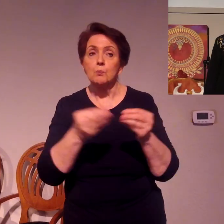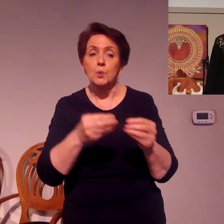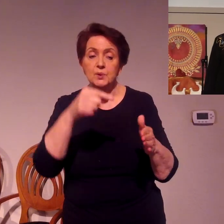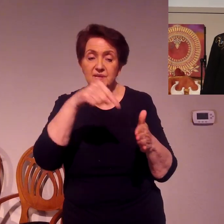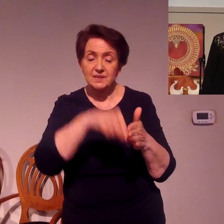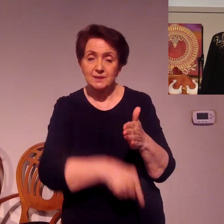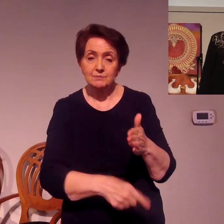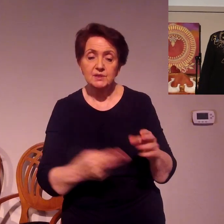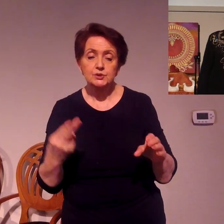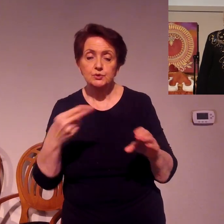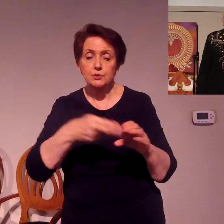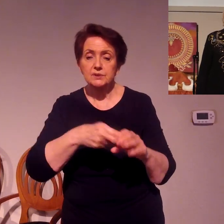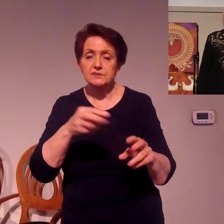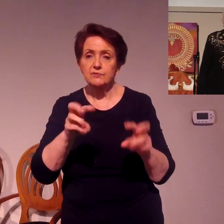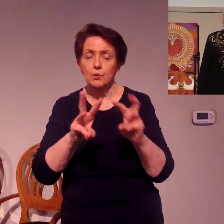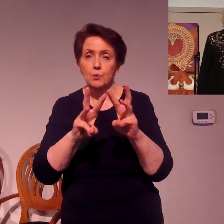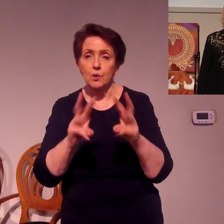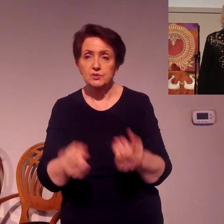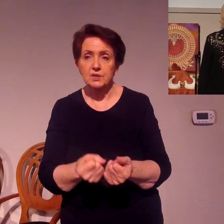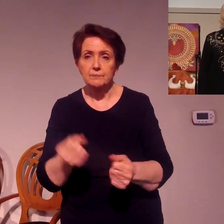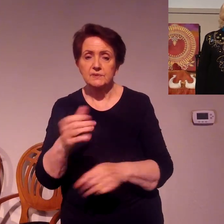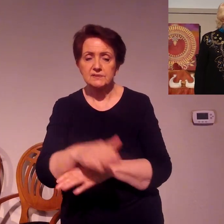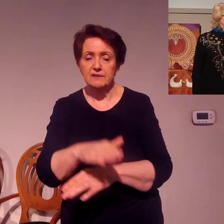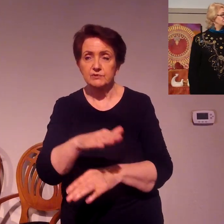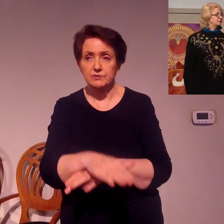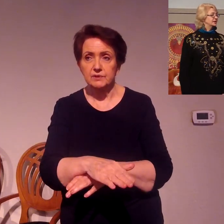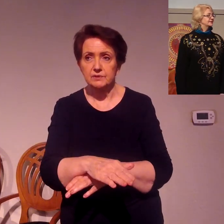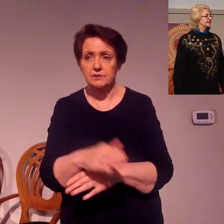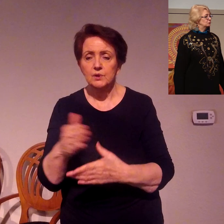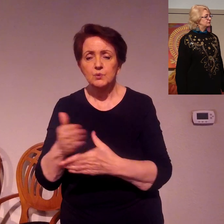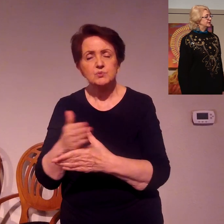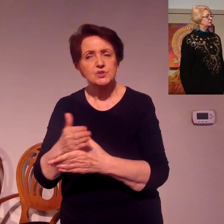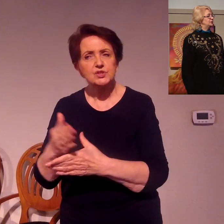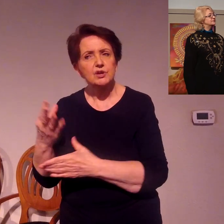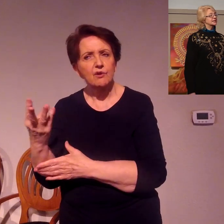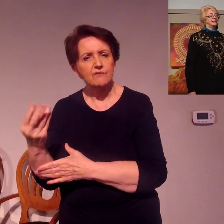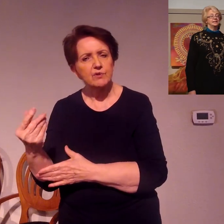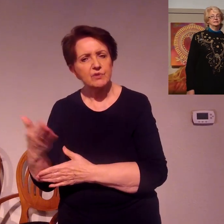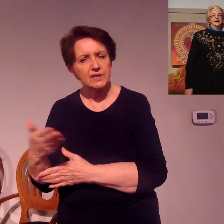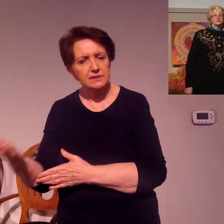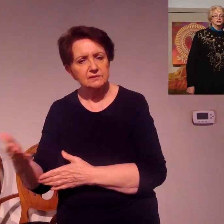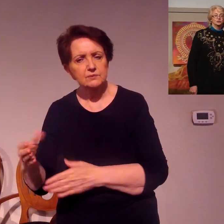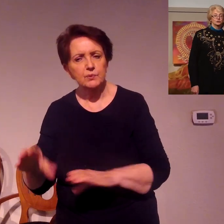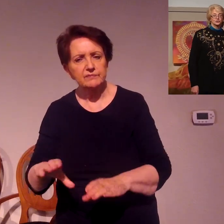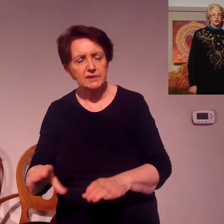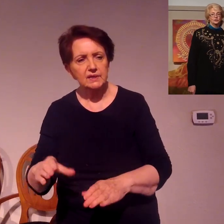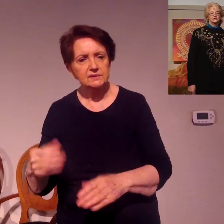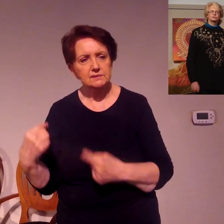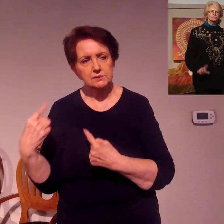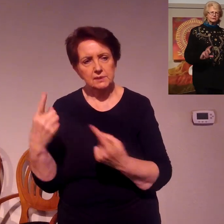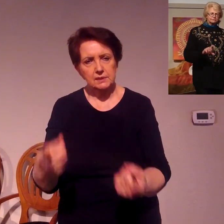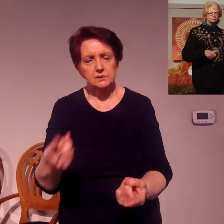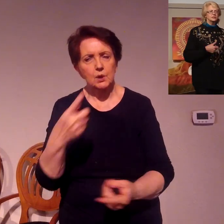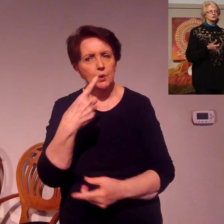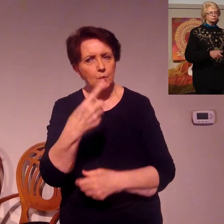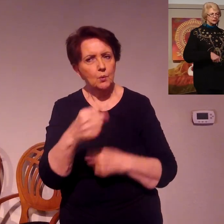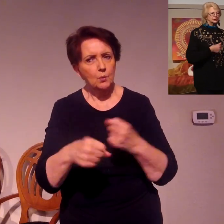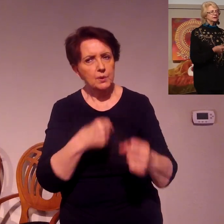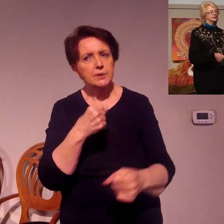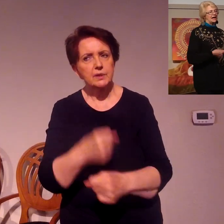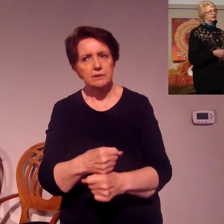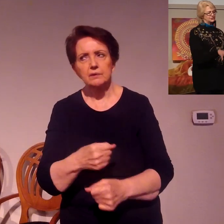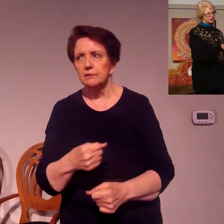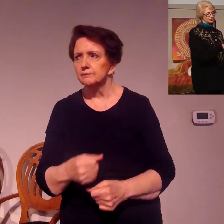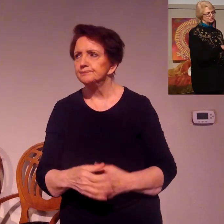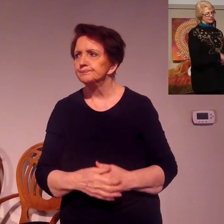this afternoon. Karen and I are doing a workshop. We're going to share a few things that we've done in the last year or so that's